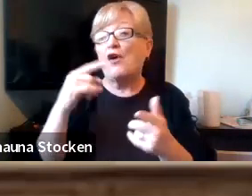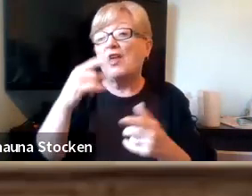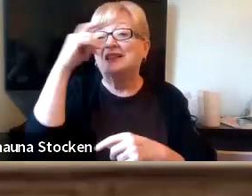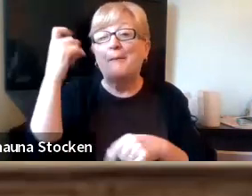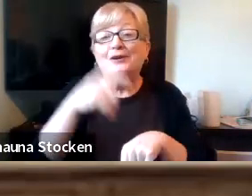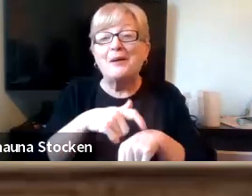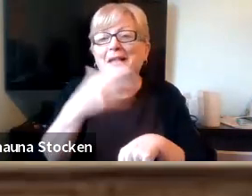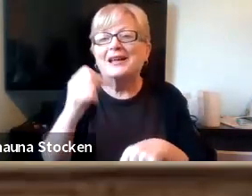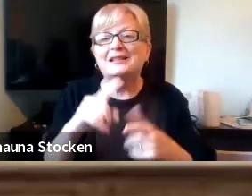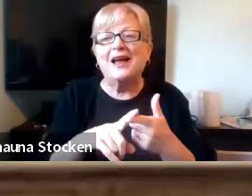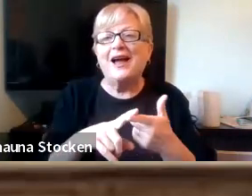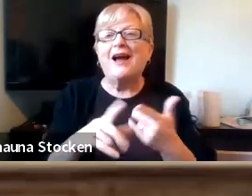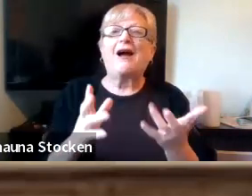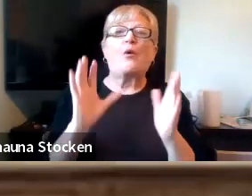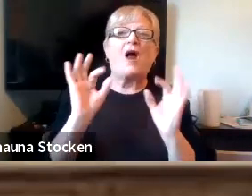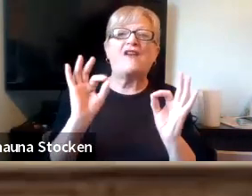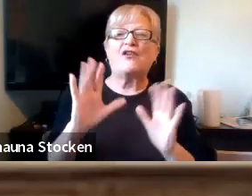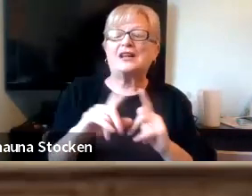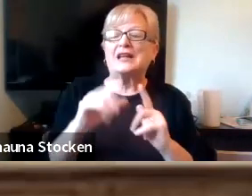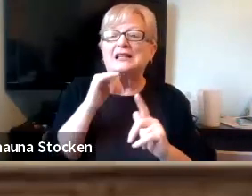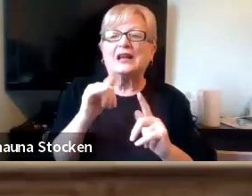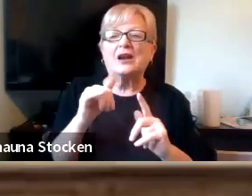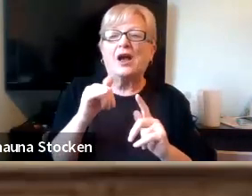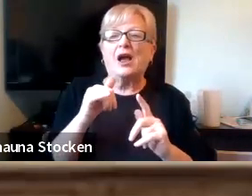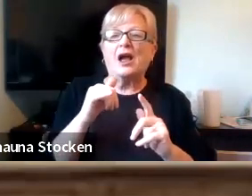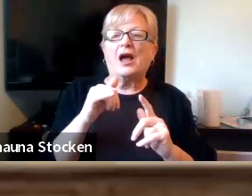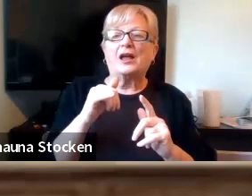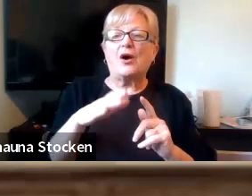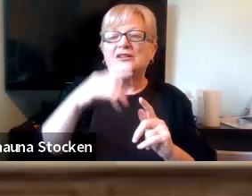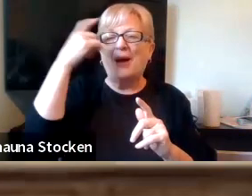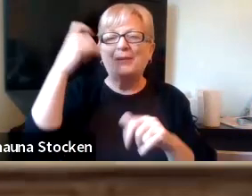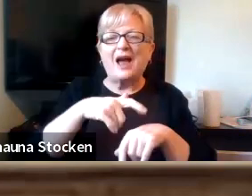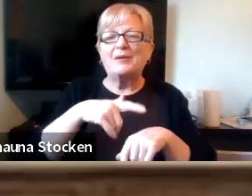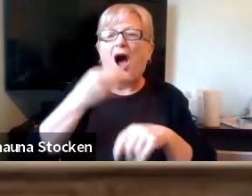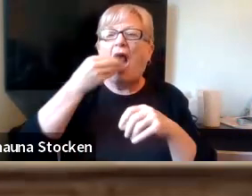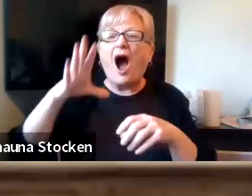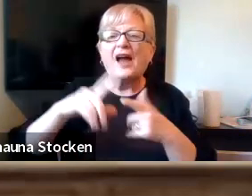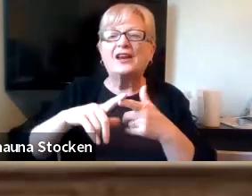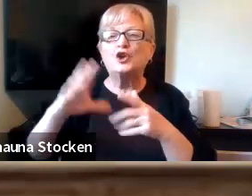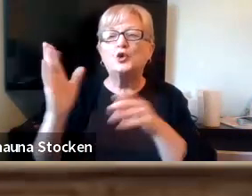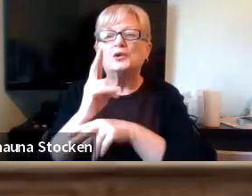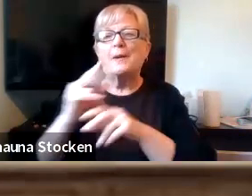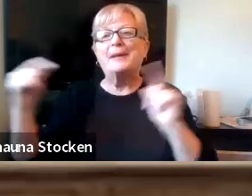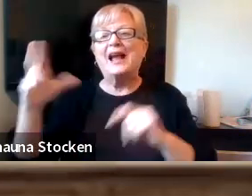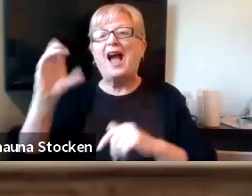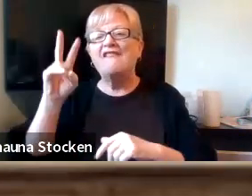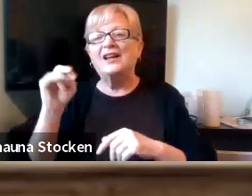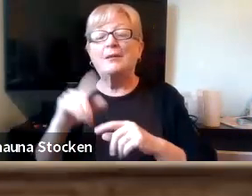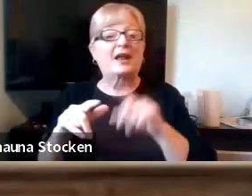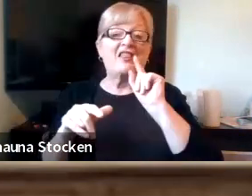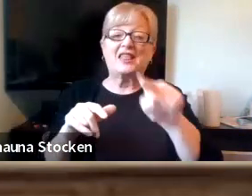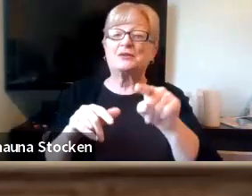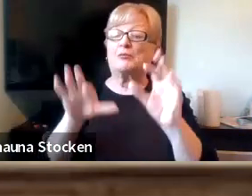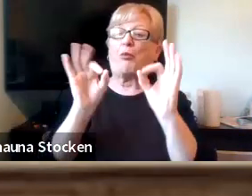entire kitchen / house when using it. So that is my feedback on the oven.